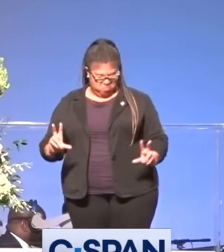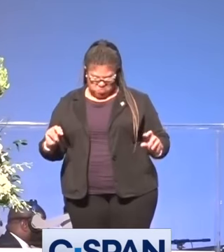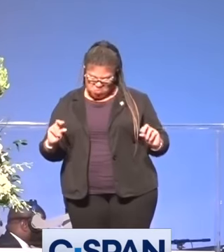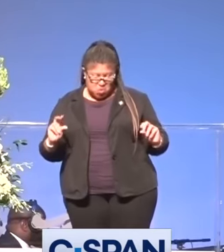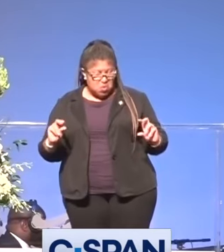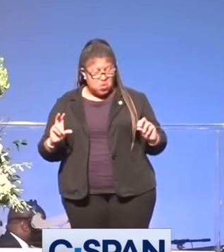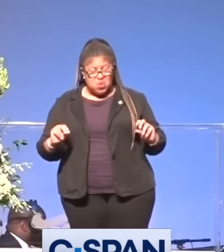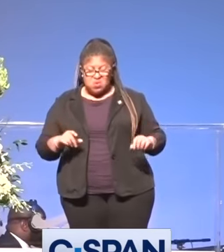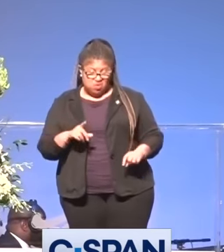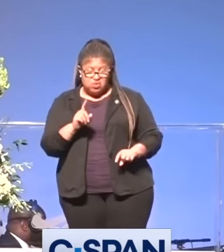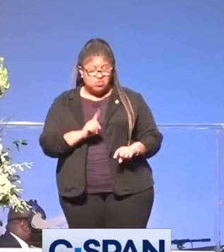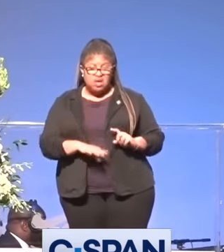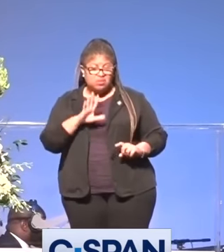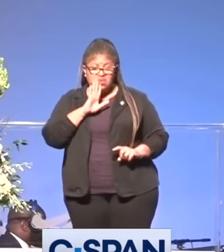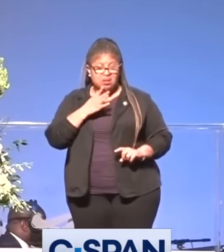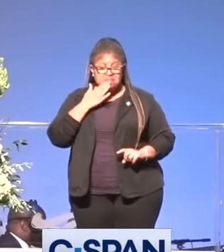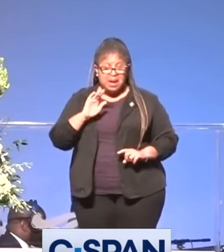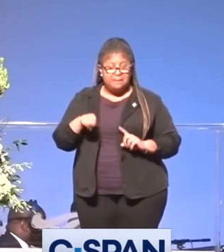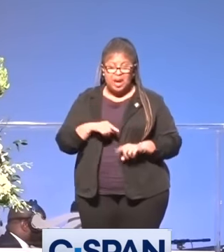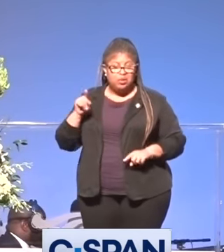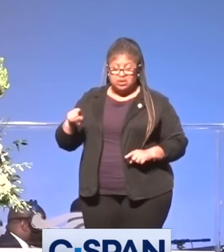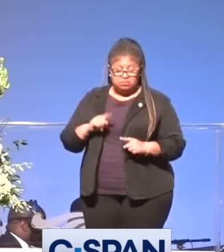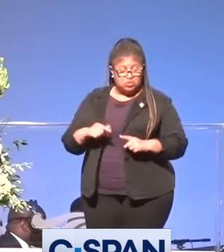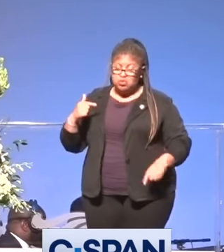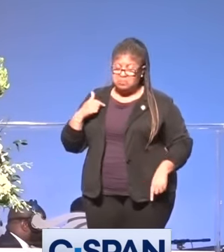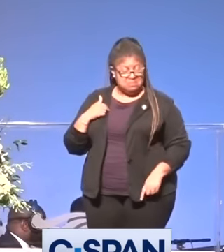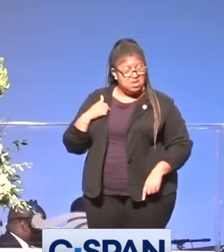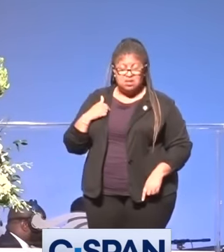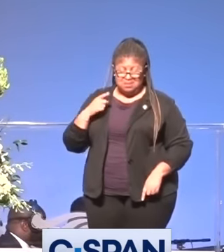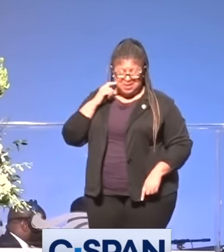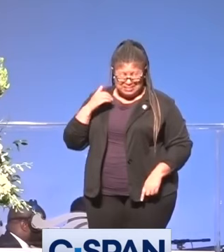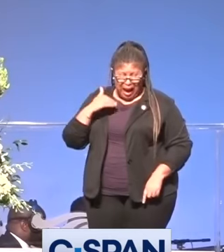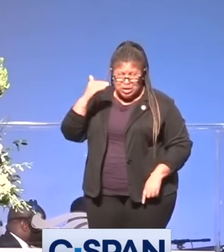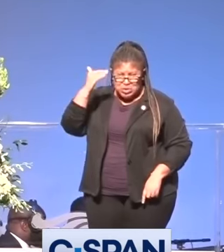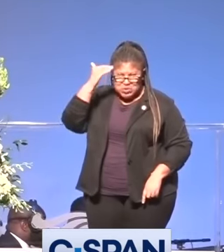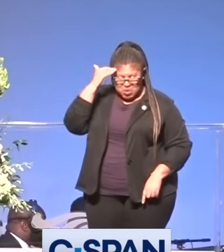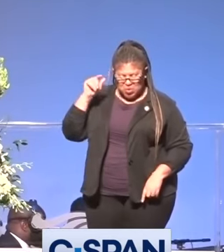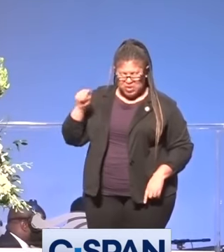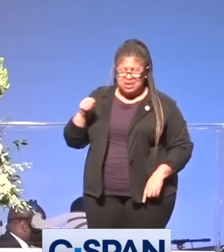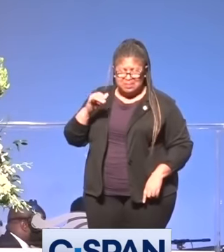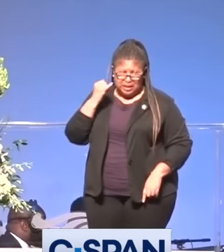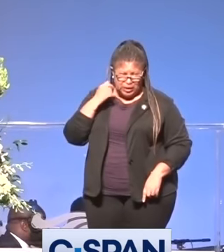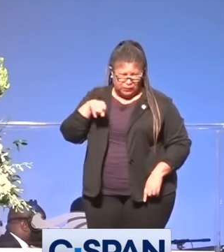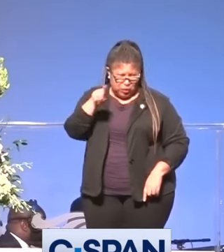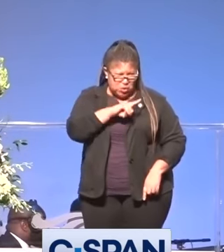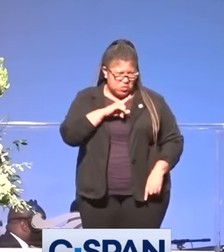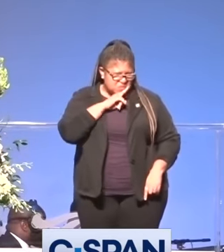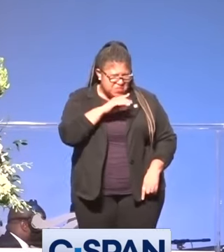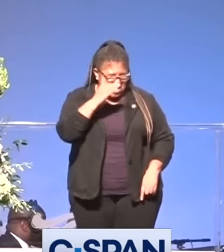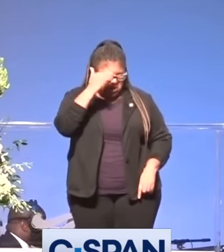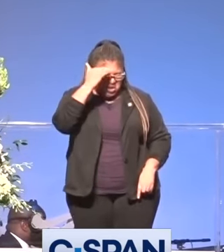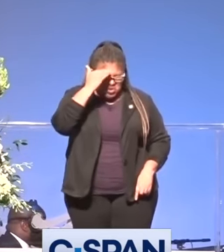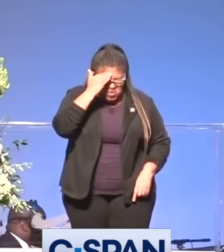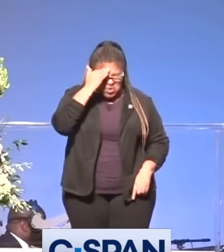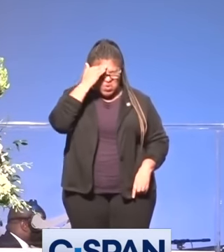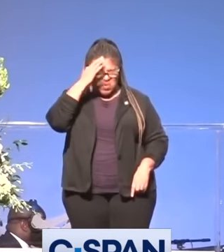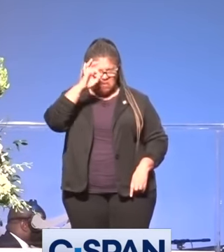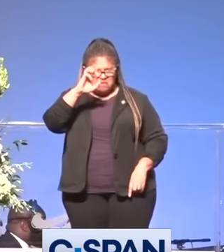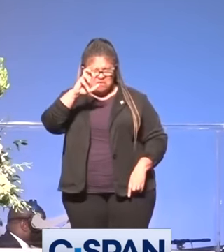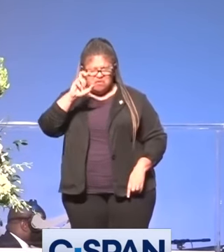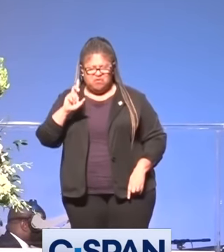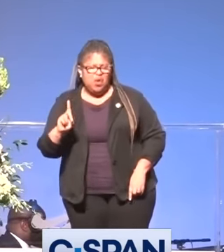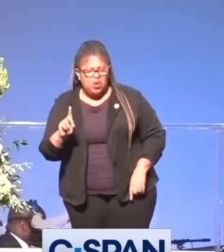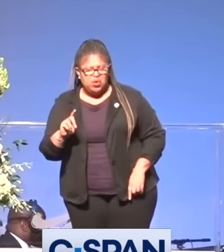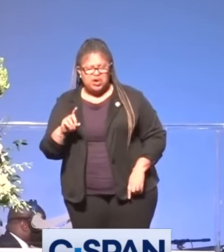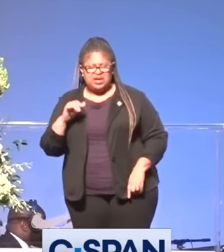You can't talk bad about him to me cuz I knew him. And if you knew Flo, if you knew Floyd,